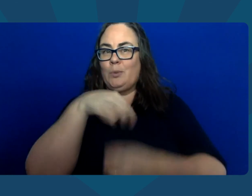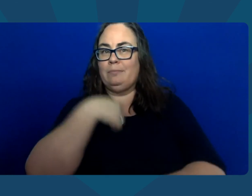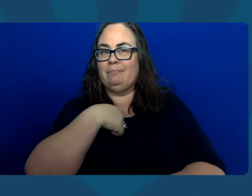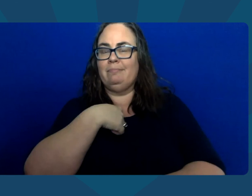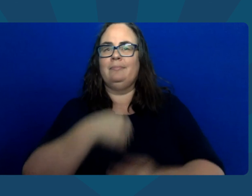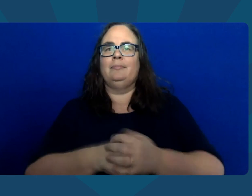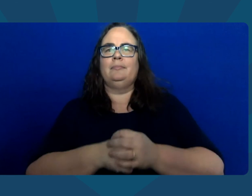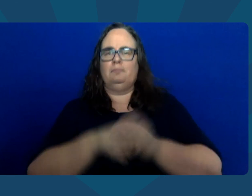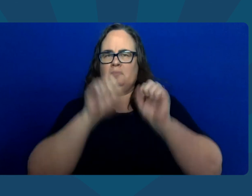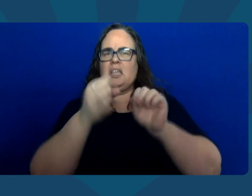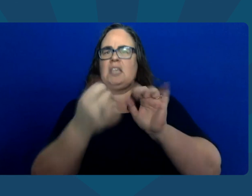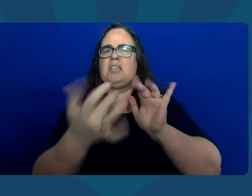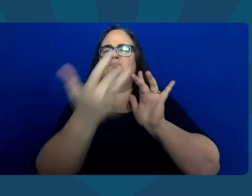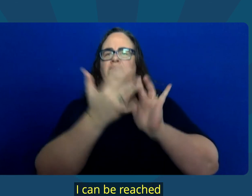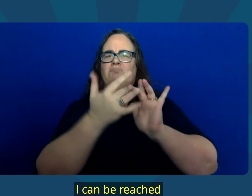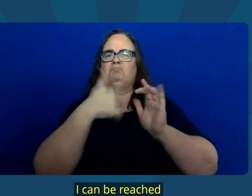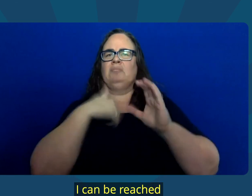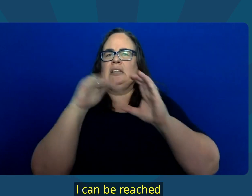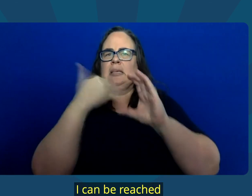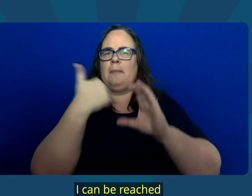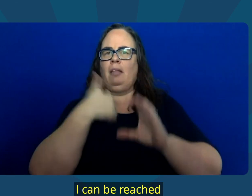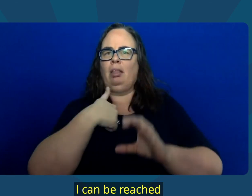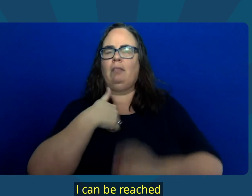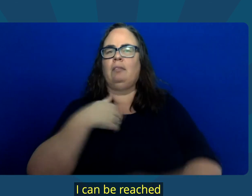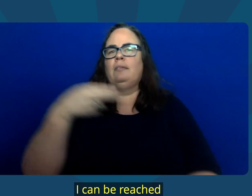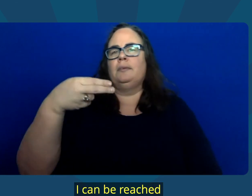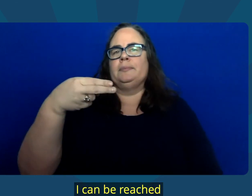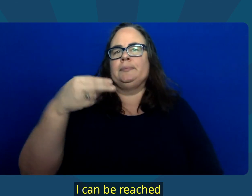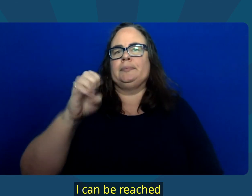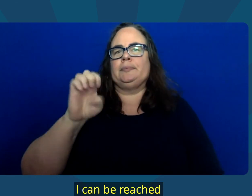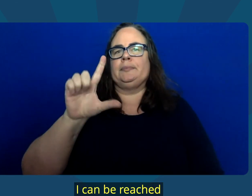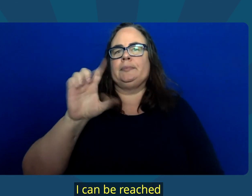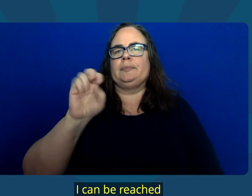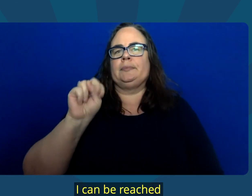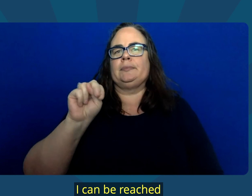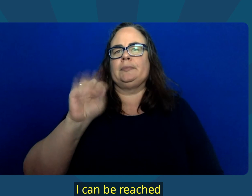asking for your vote. I can be reached at